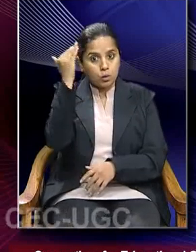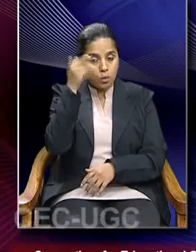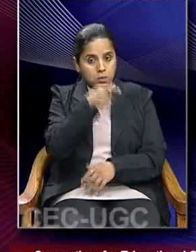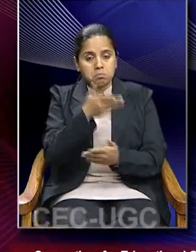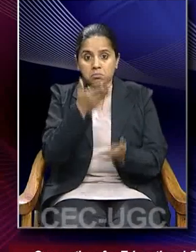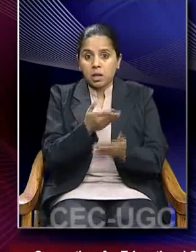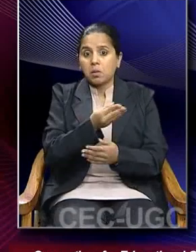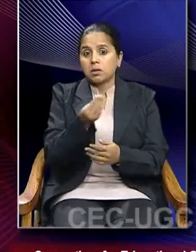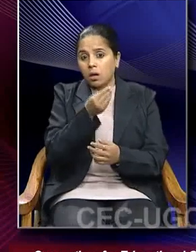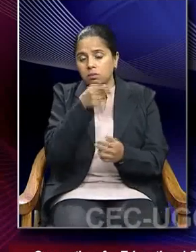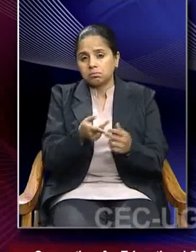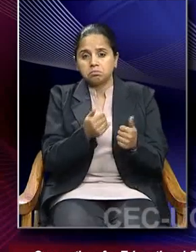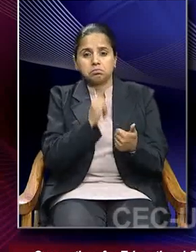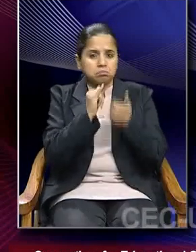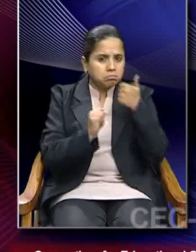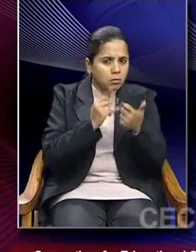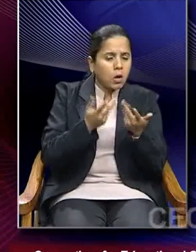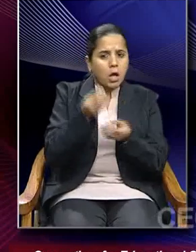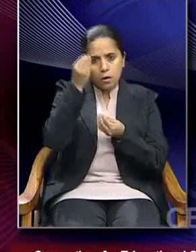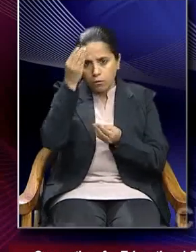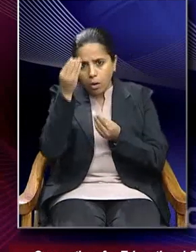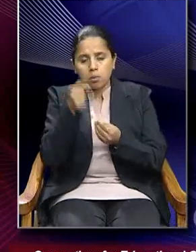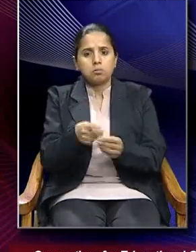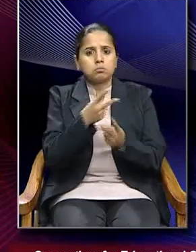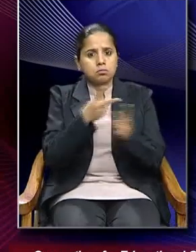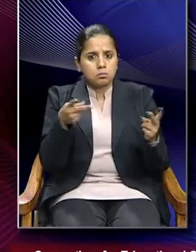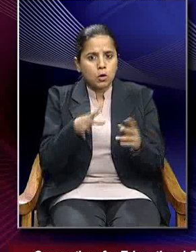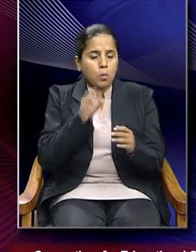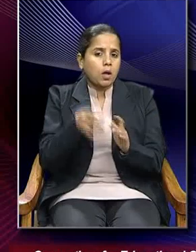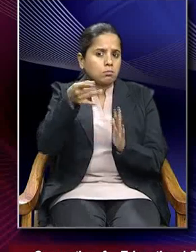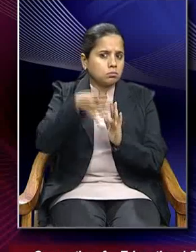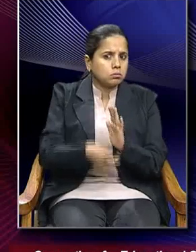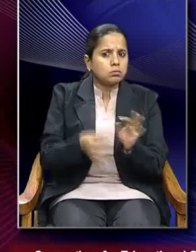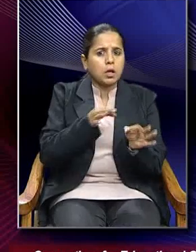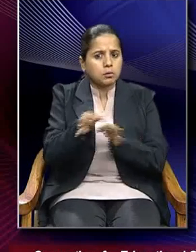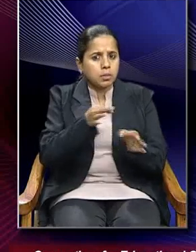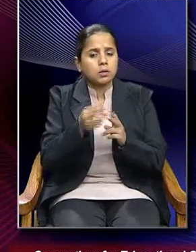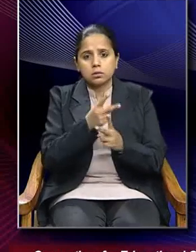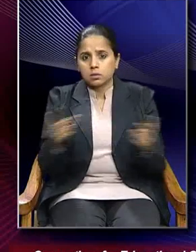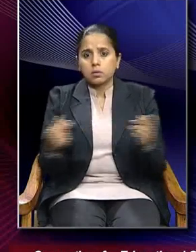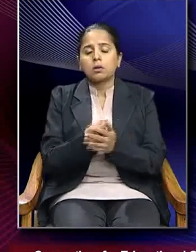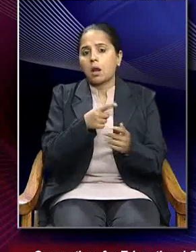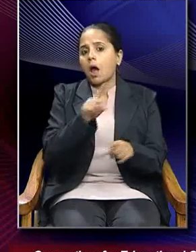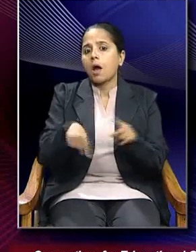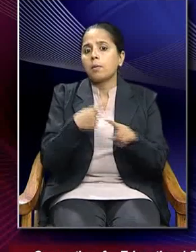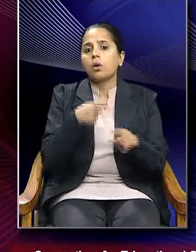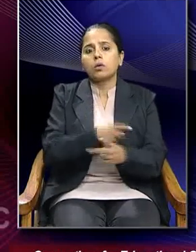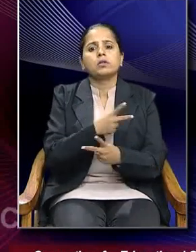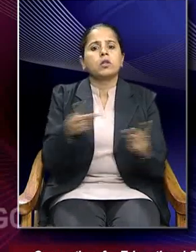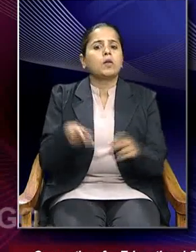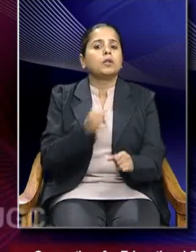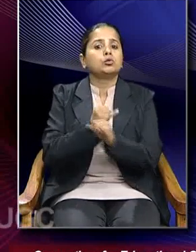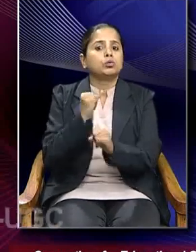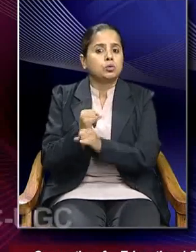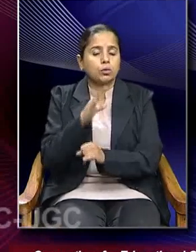be critical, it could be informative, it could be descriptive, and it could be about different